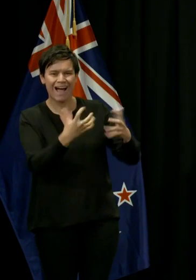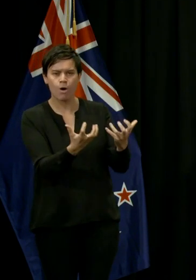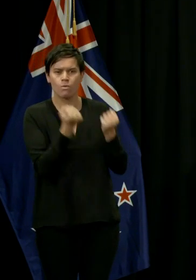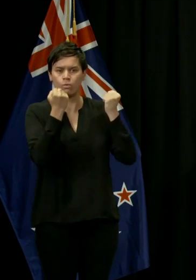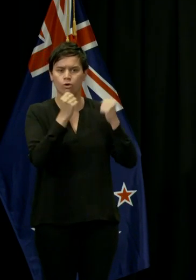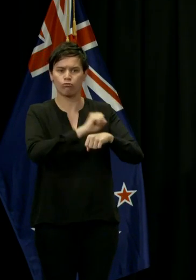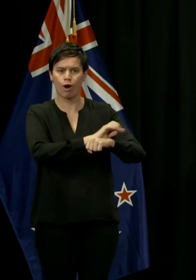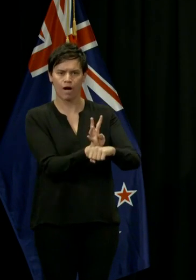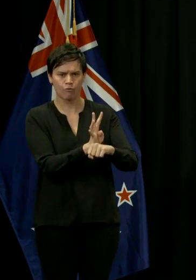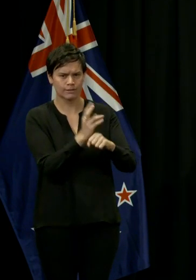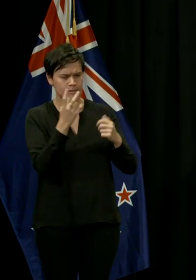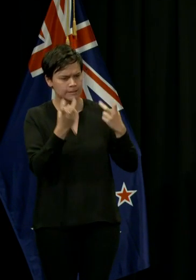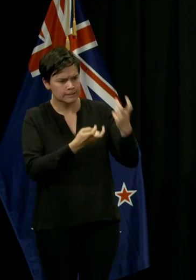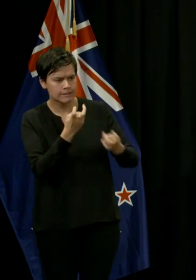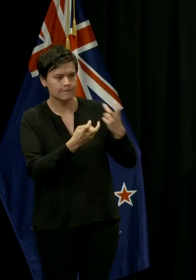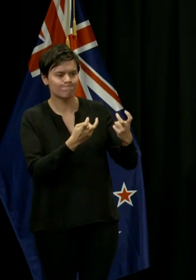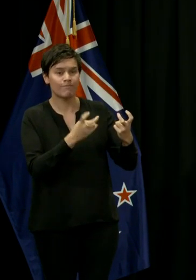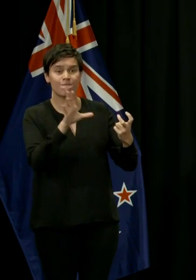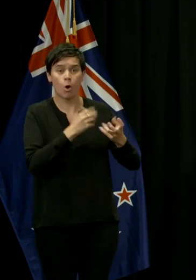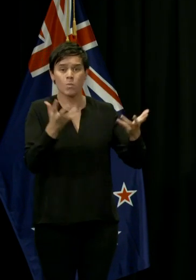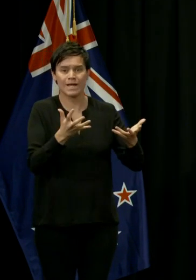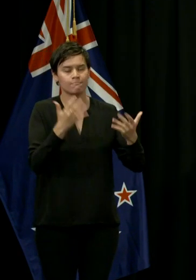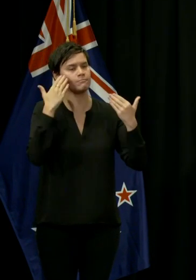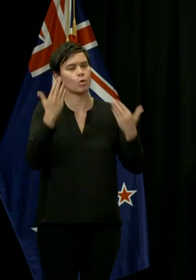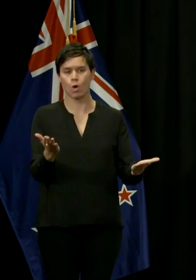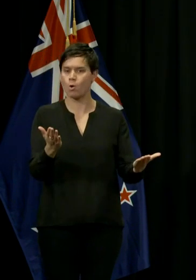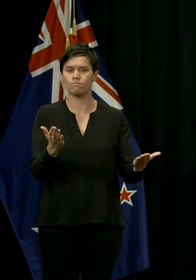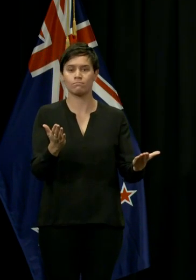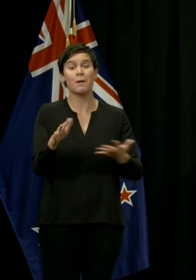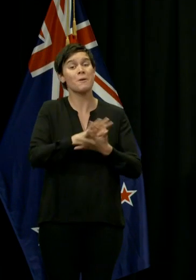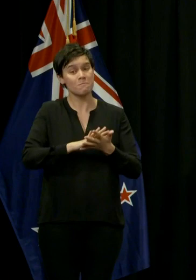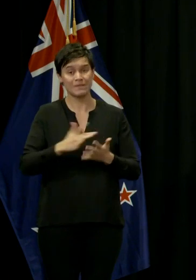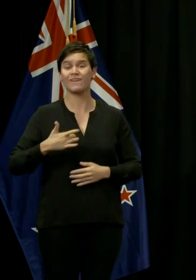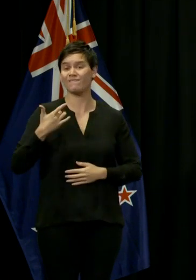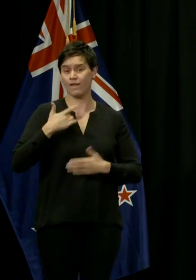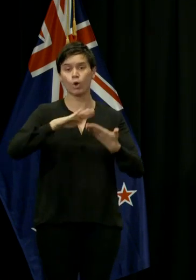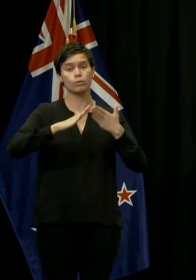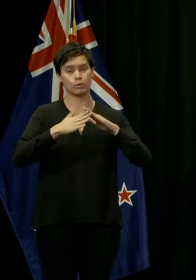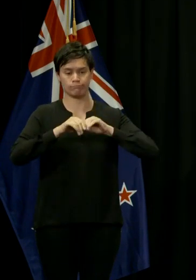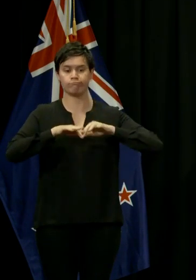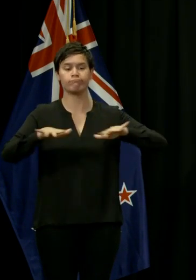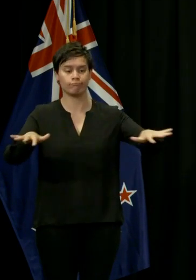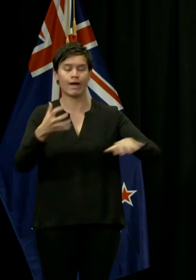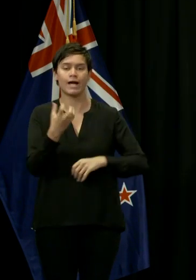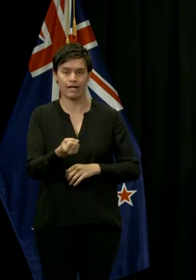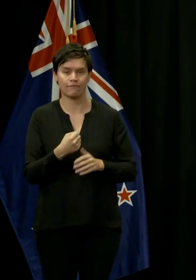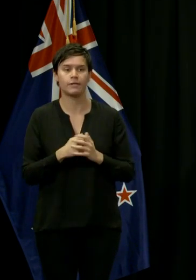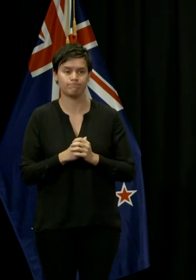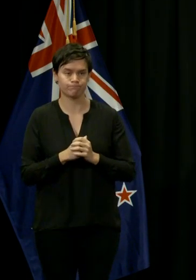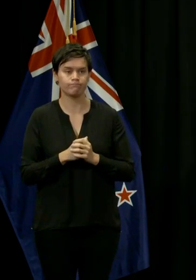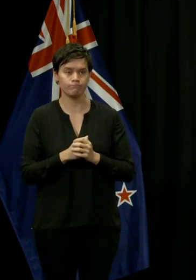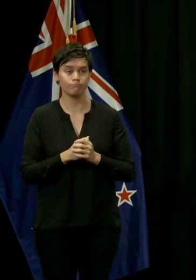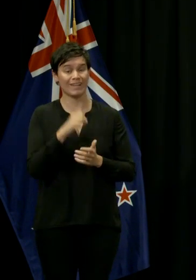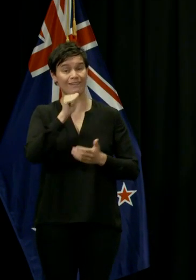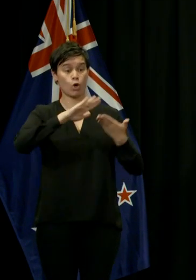COVID-19. On that basis, we now consider there is transmission within our communities. If